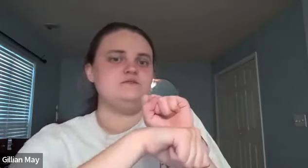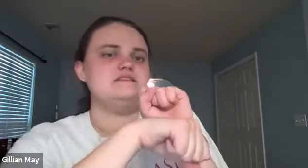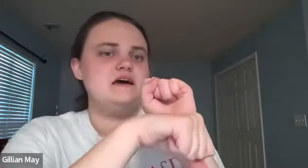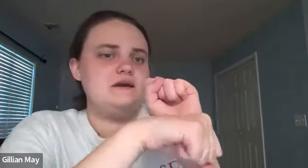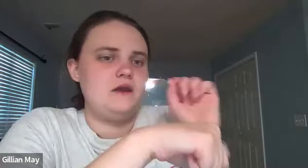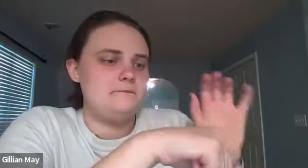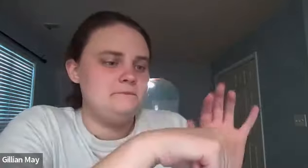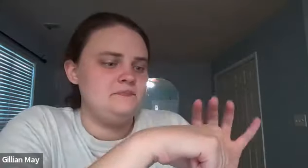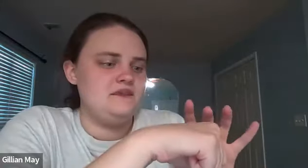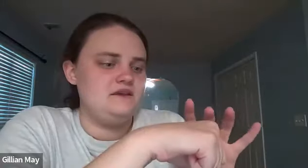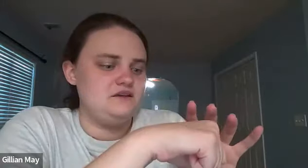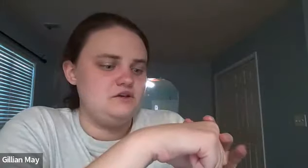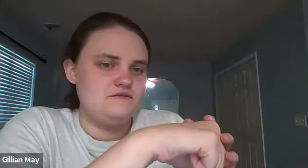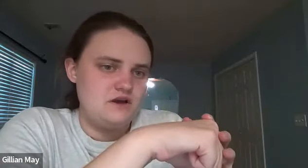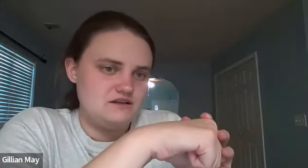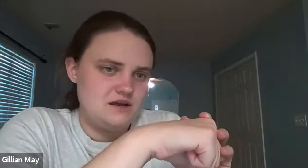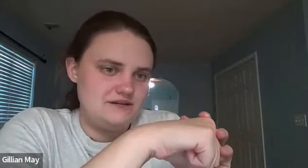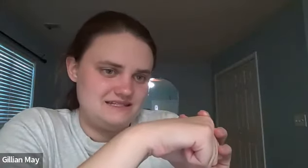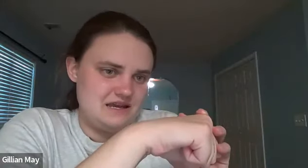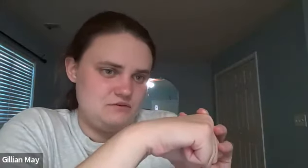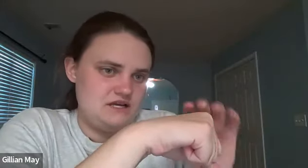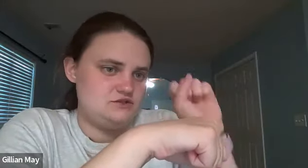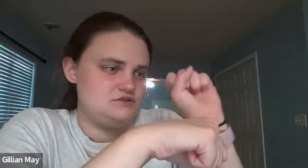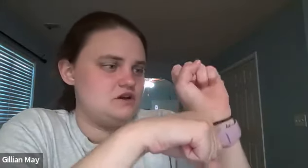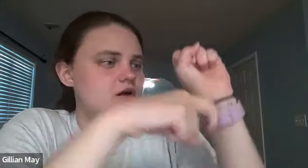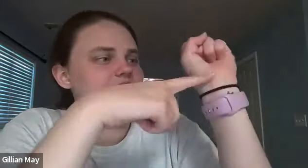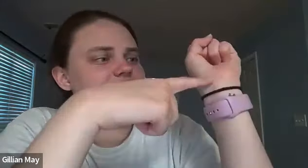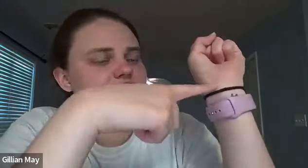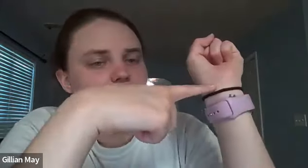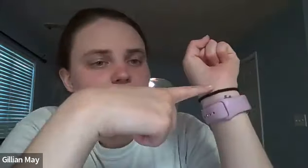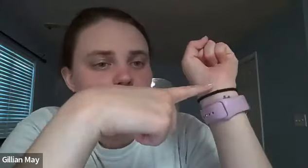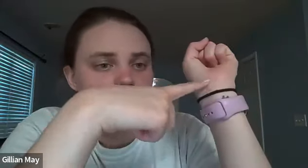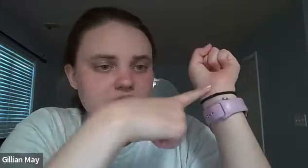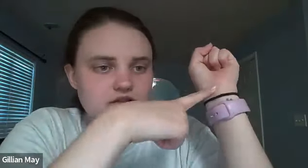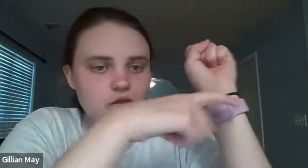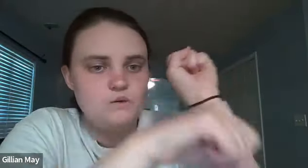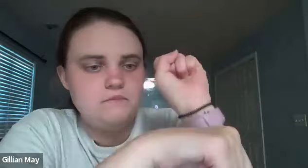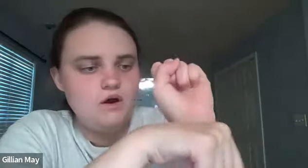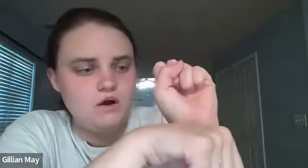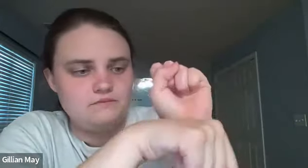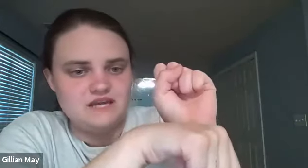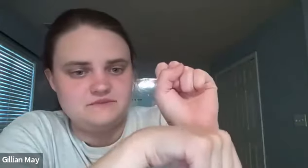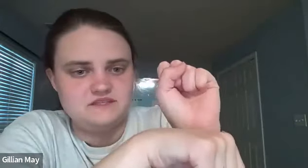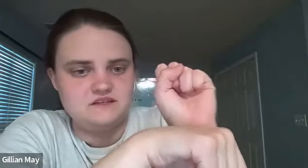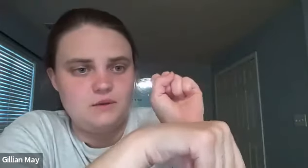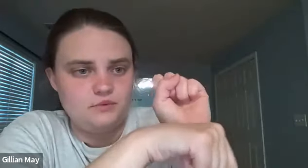So it's like, okay. You have your non-dominant sideways, your dominant, it's like the palm, like the lower palm taps the top,